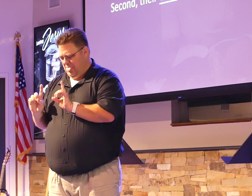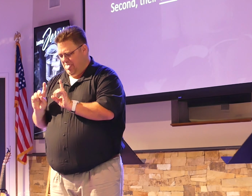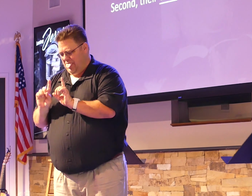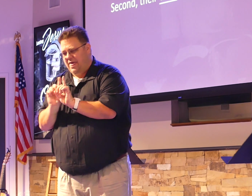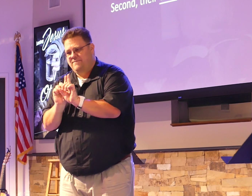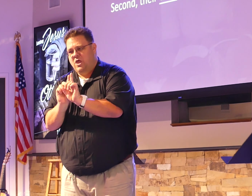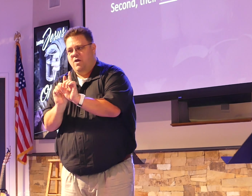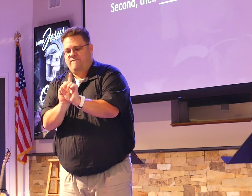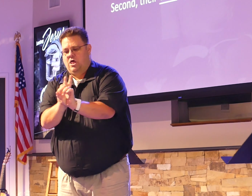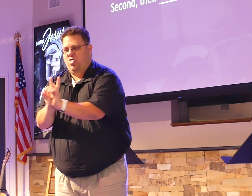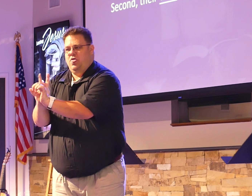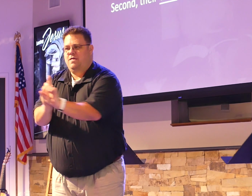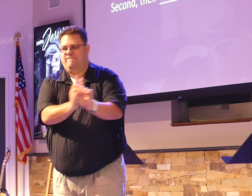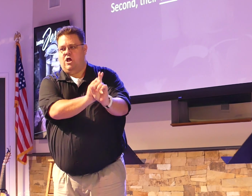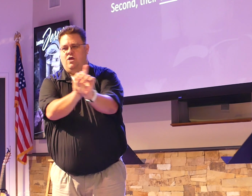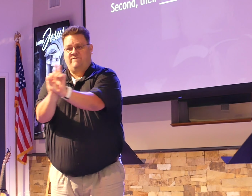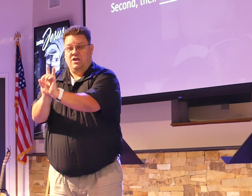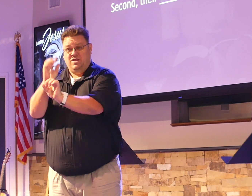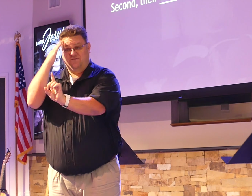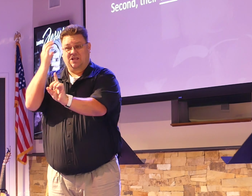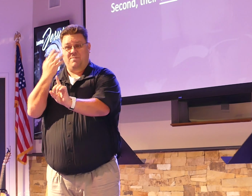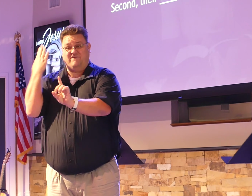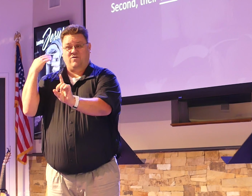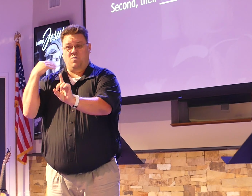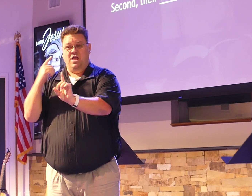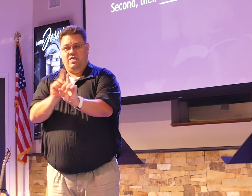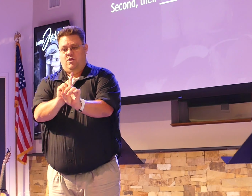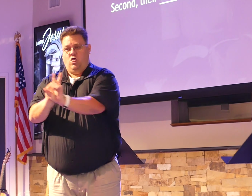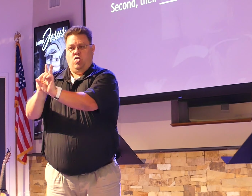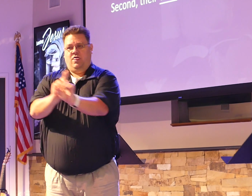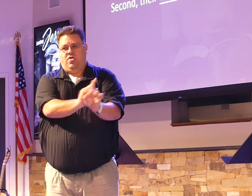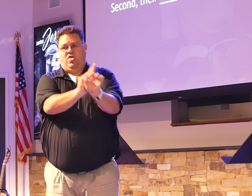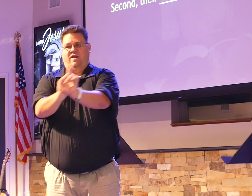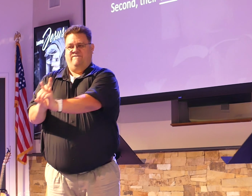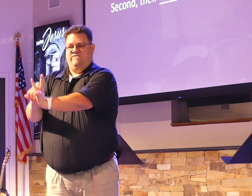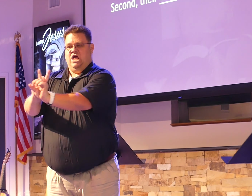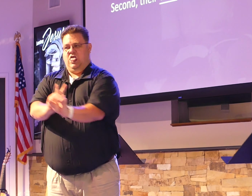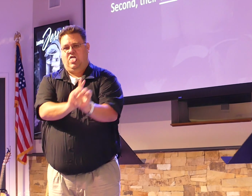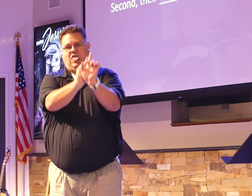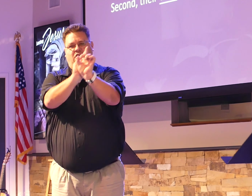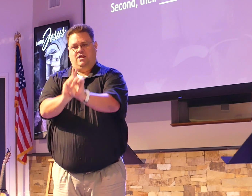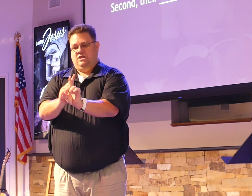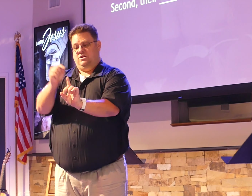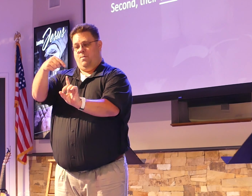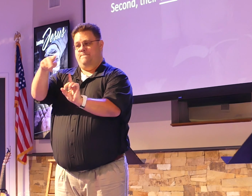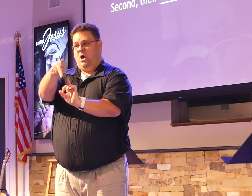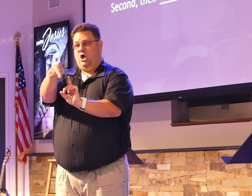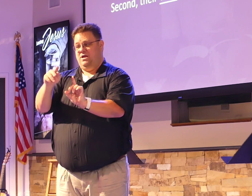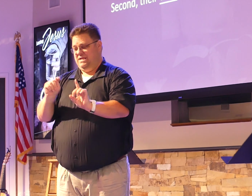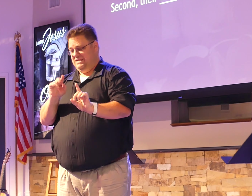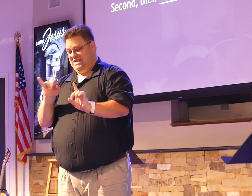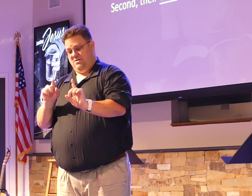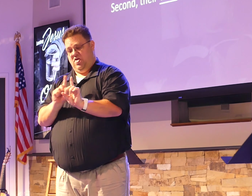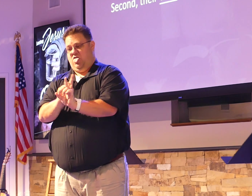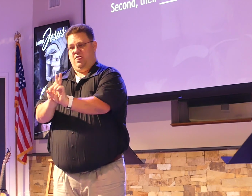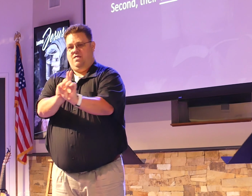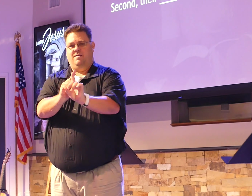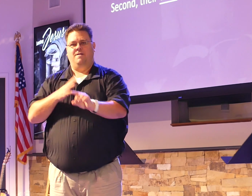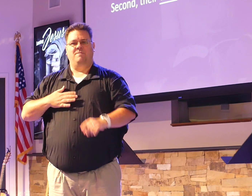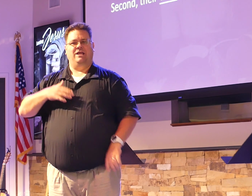you, and you're like, give me some space? And that's the idea. He says, Timothy, you have shadowed me. My little son, my little grandson, Connor, he's one and a